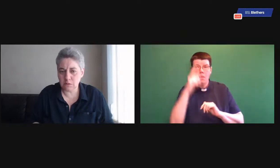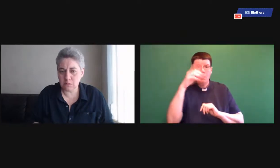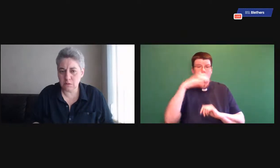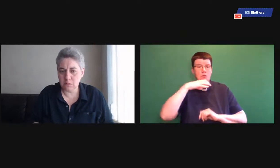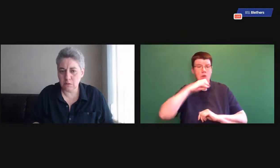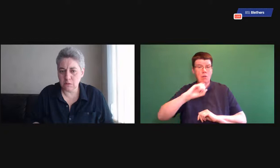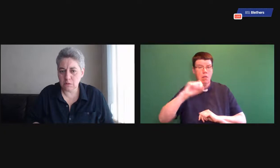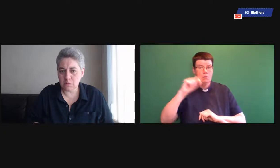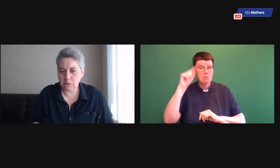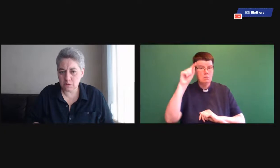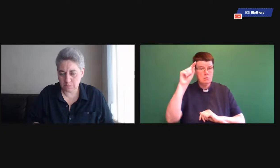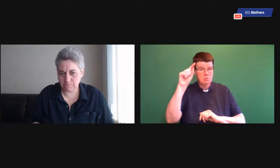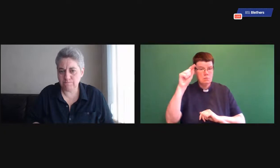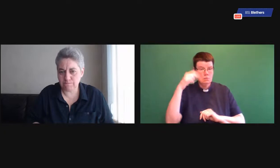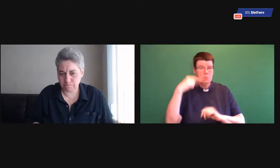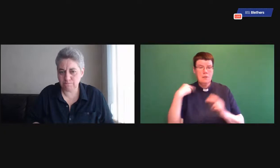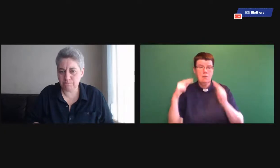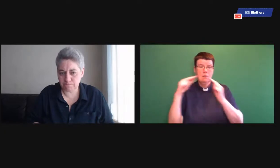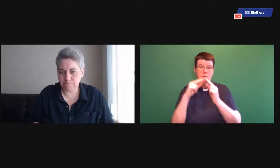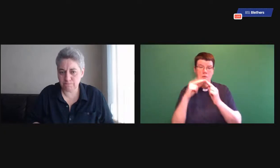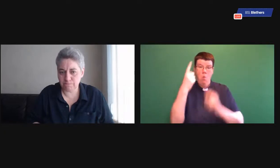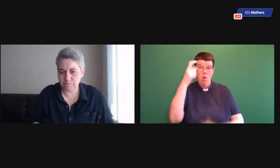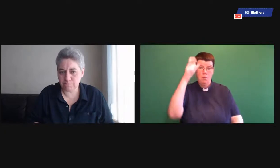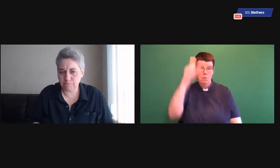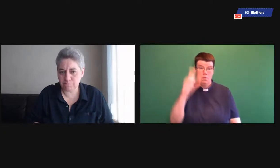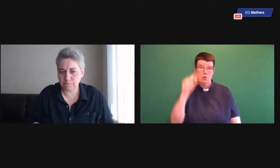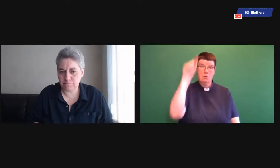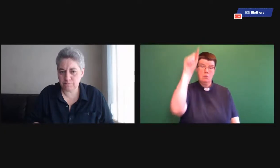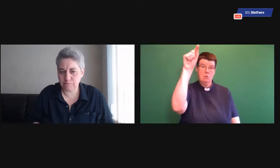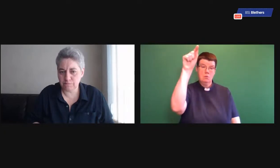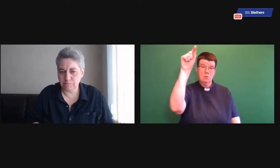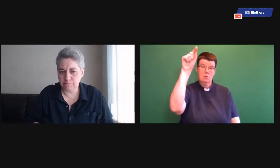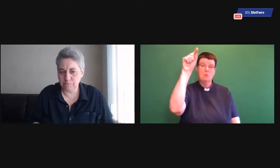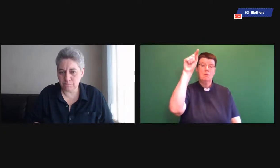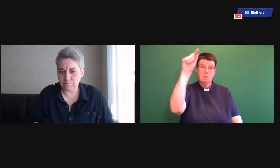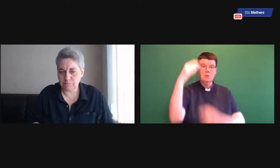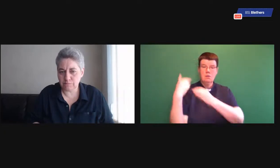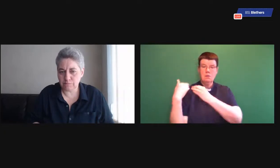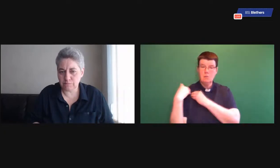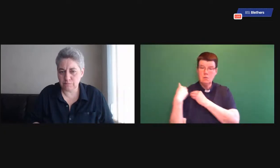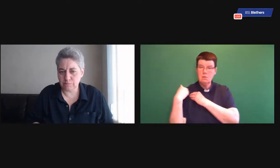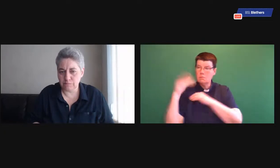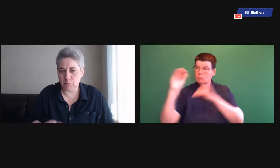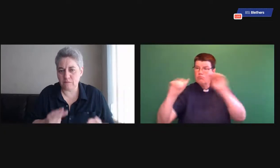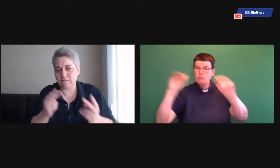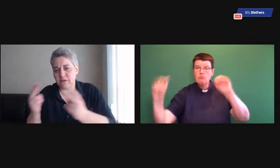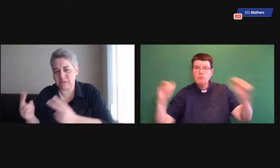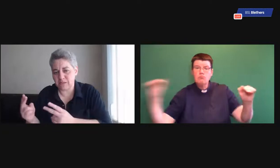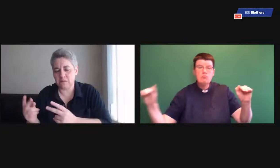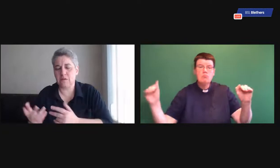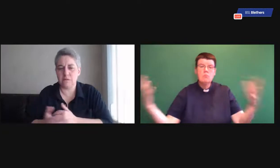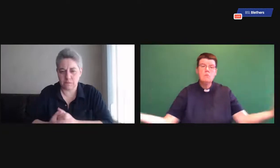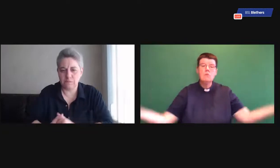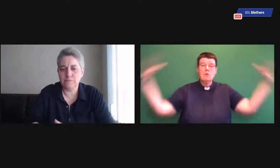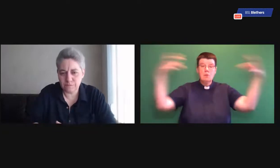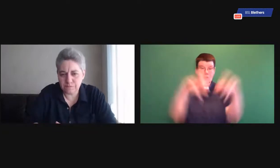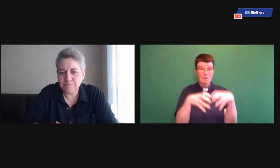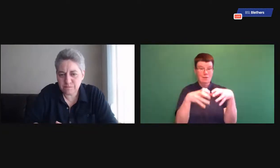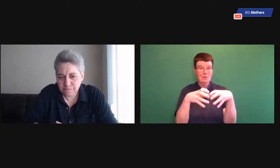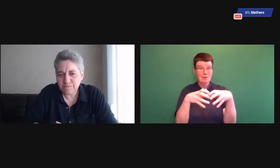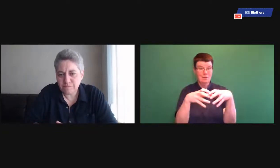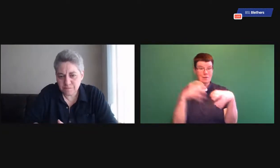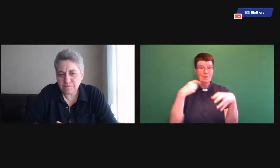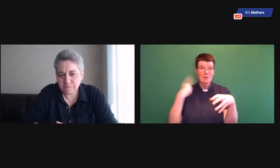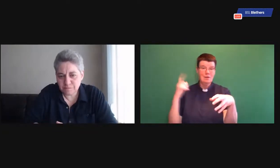of it. So, for example, in the Shetlands, I would meet this person at the Shetlands and look around